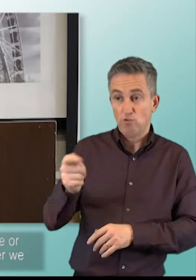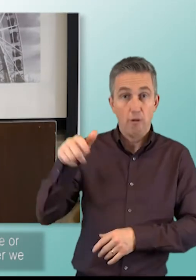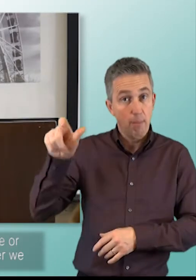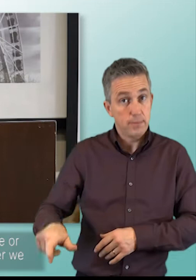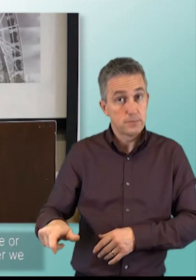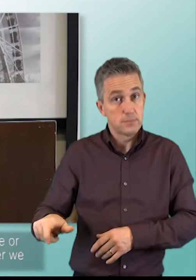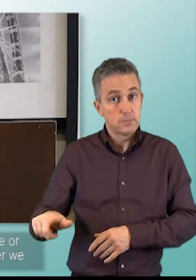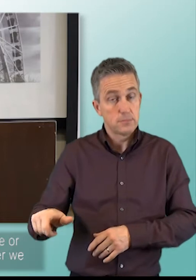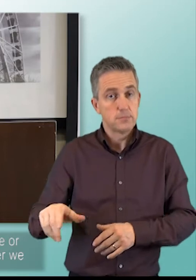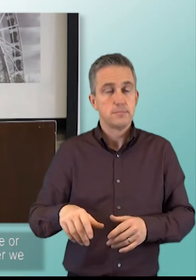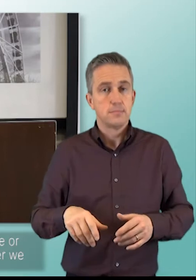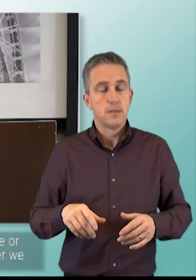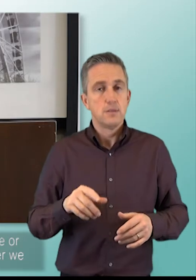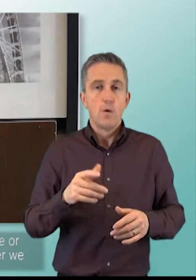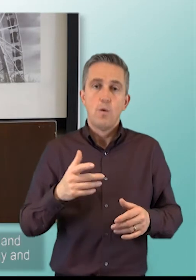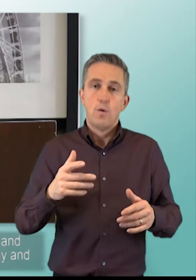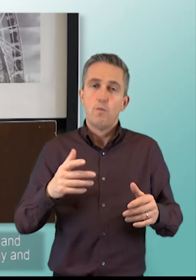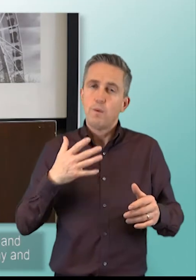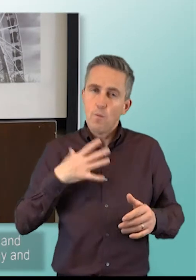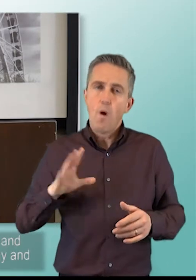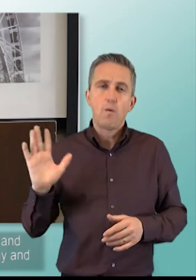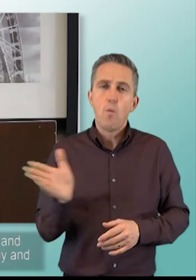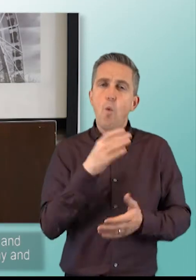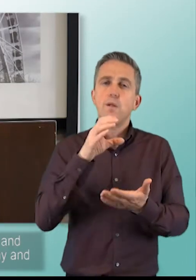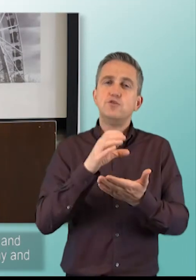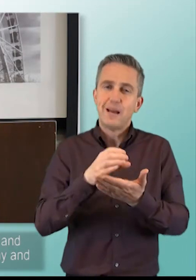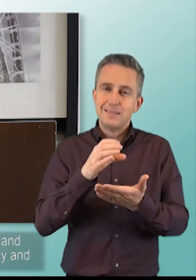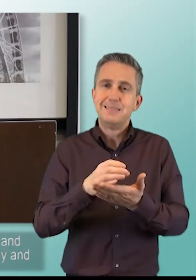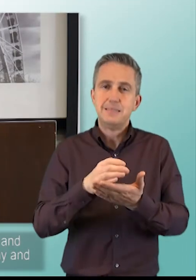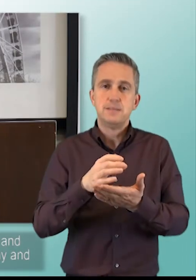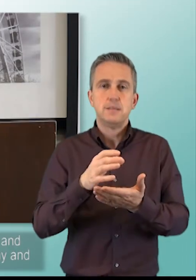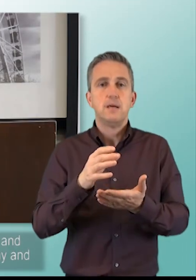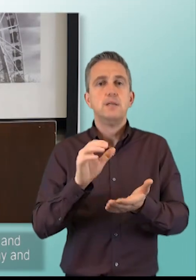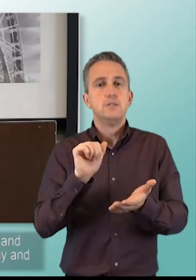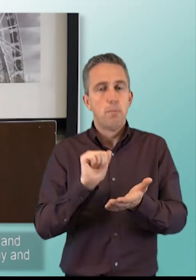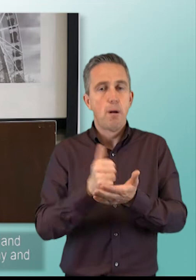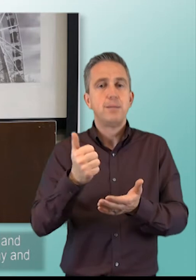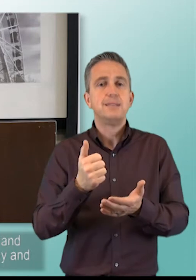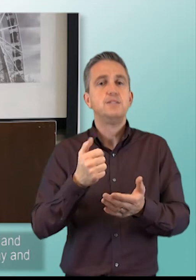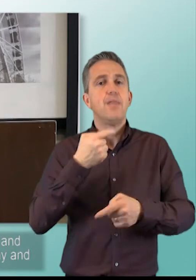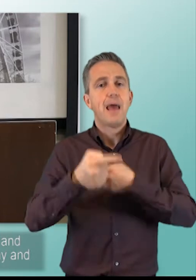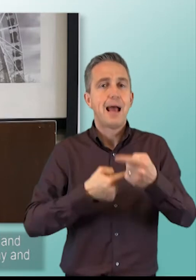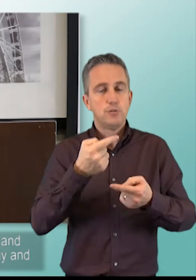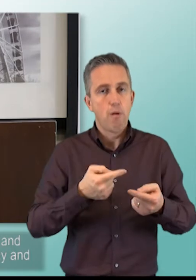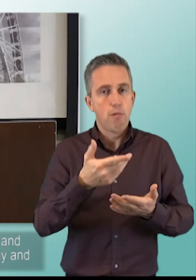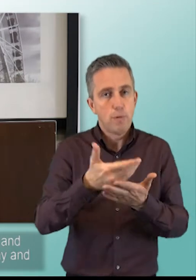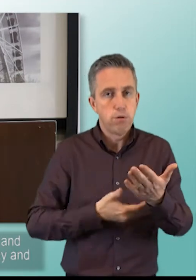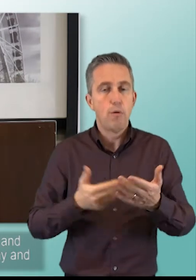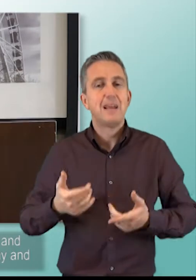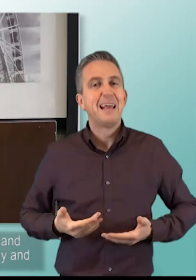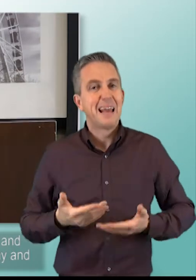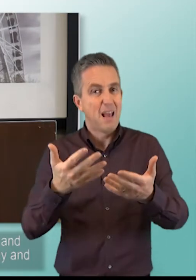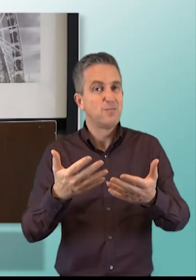for instance. But as I mentioned earlier, we really do encourage all charities to take advantage and publish their own annual report and